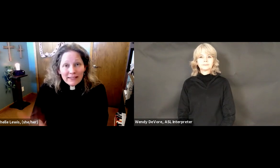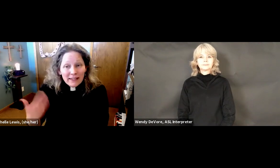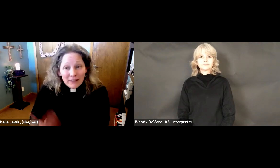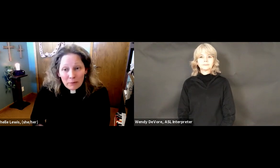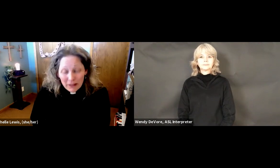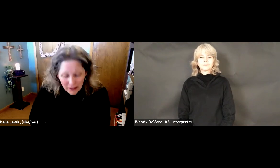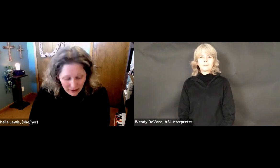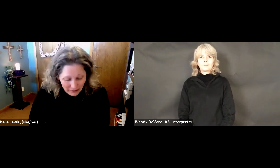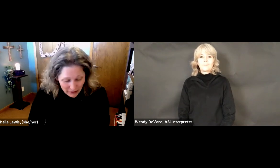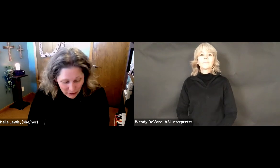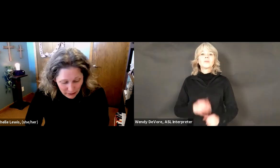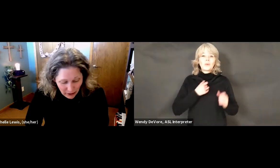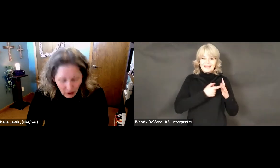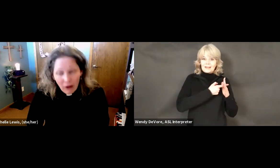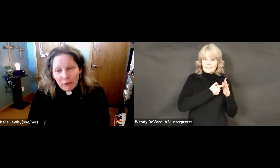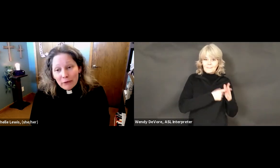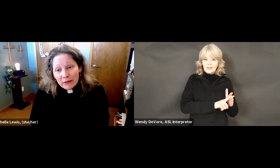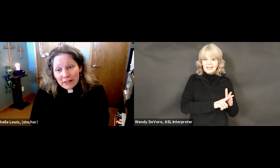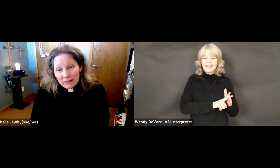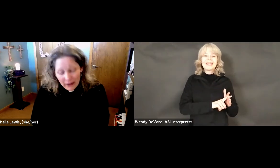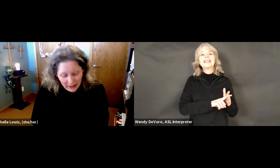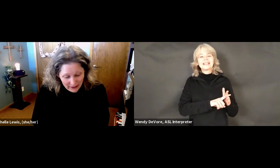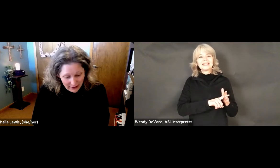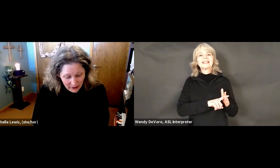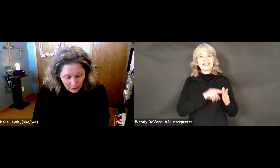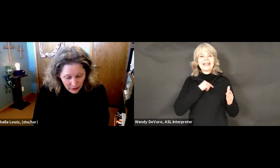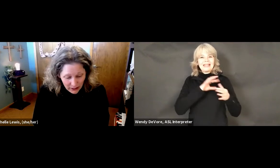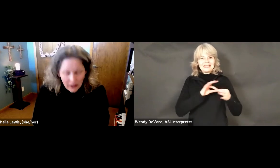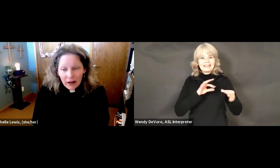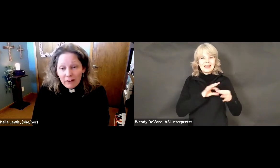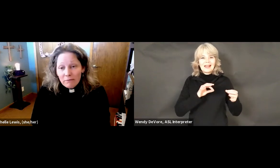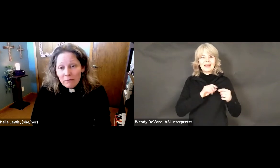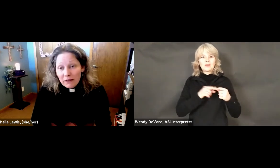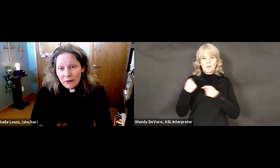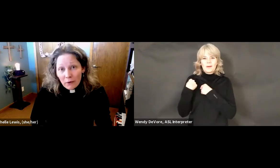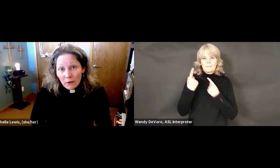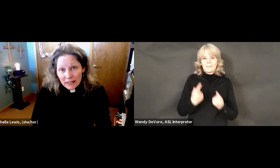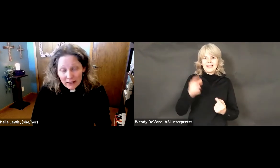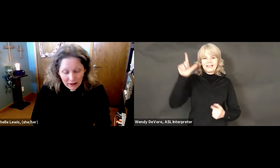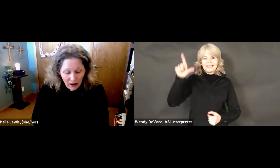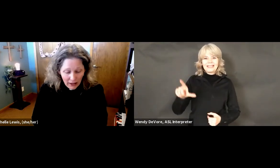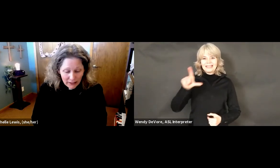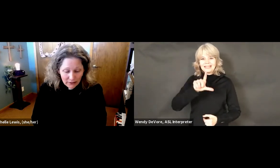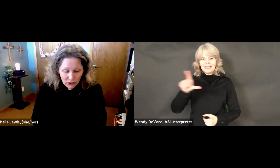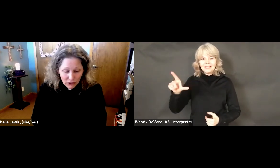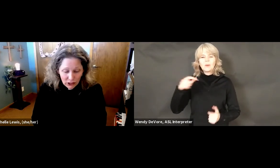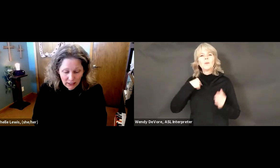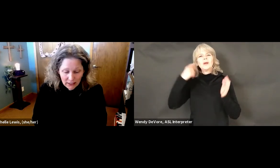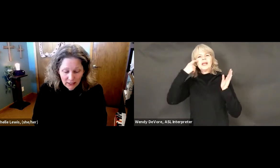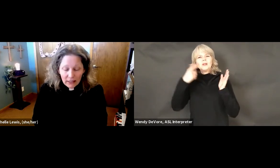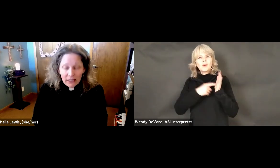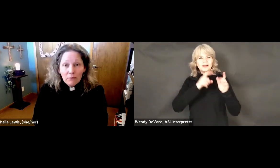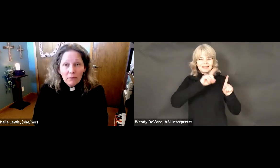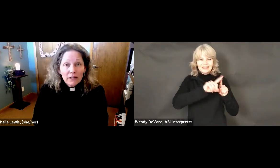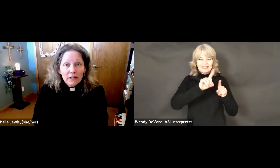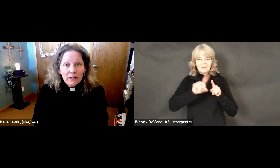As I said at the beginning of the sermon, all through this Lent, we have been noticing the kinds of chains